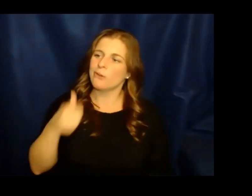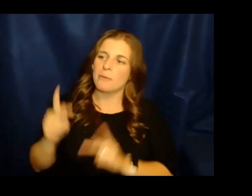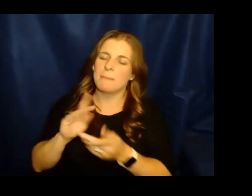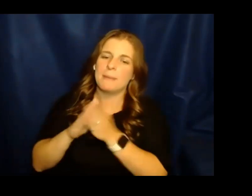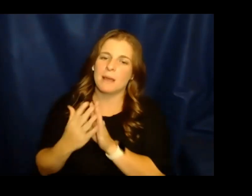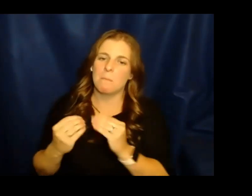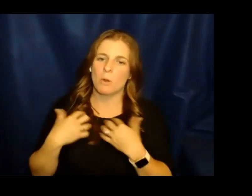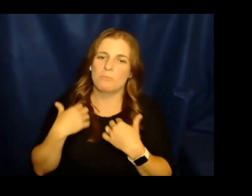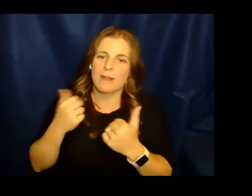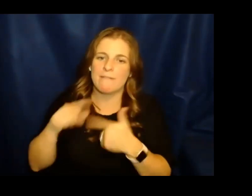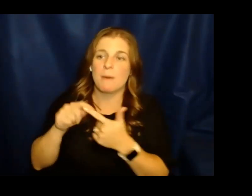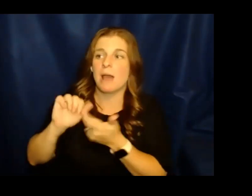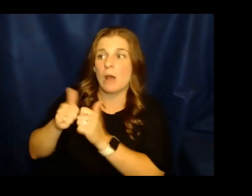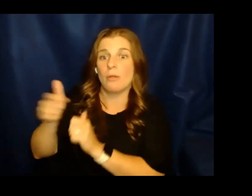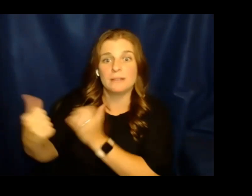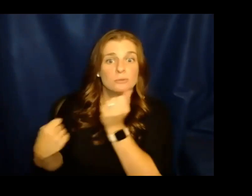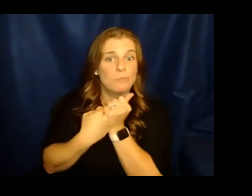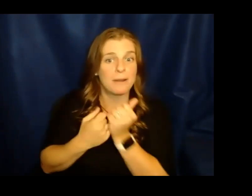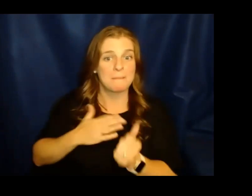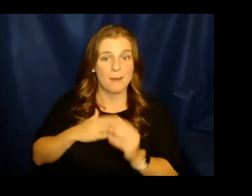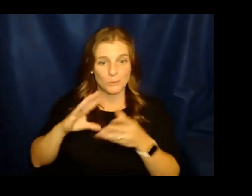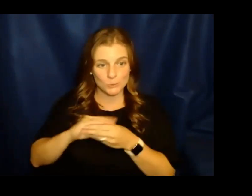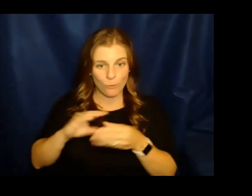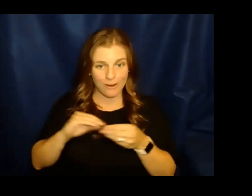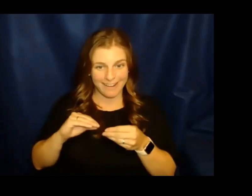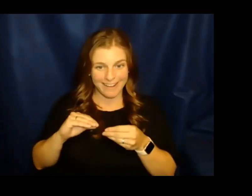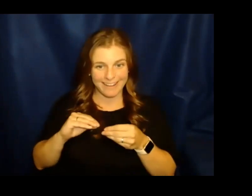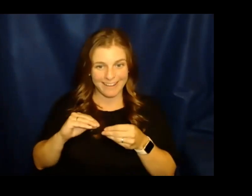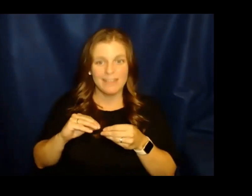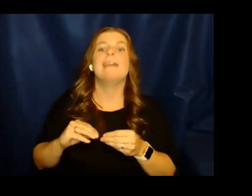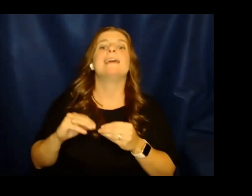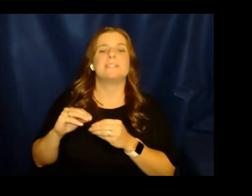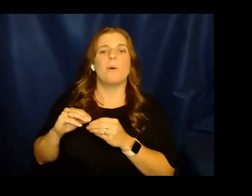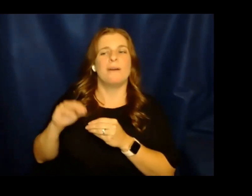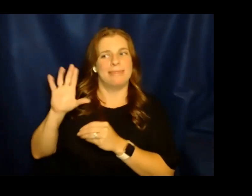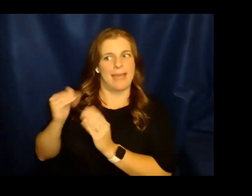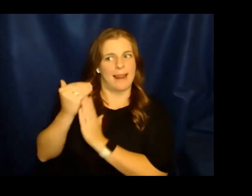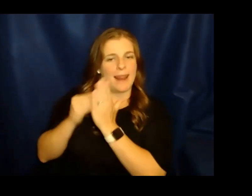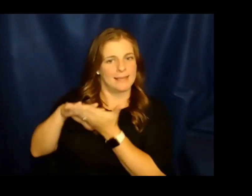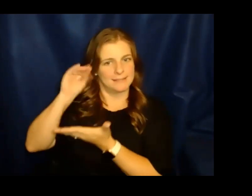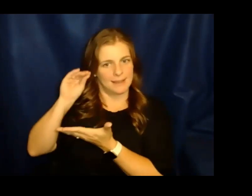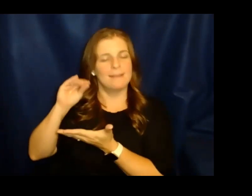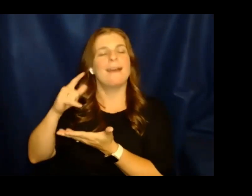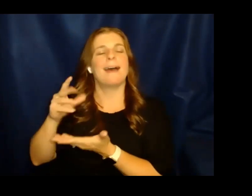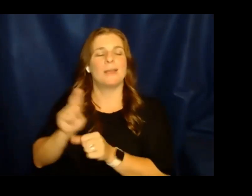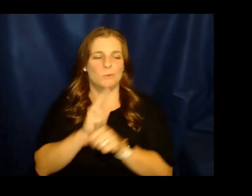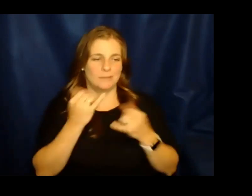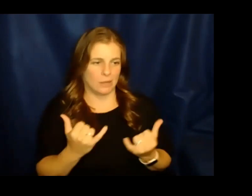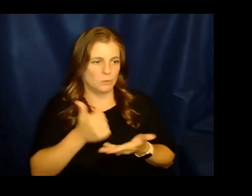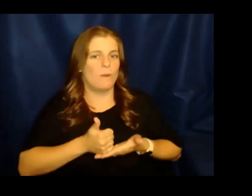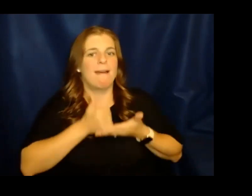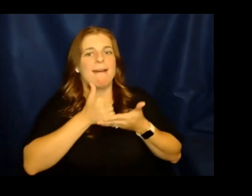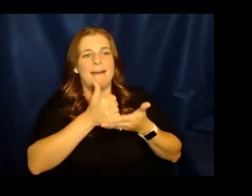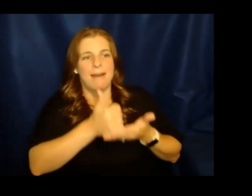they supported my story, and then charge that upon myself to help ignite the decisions I make